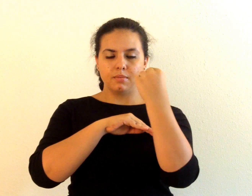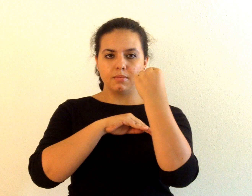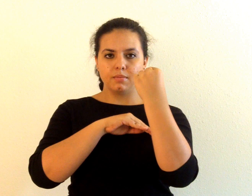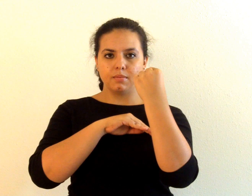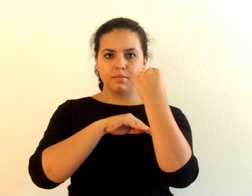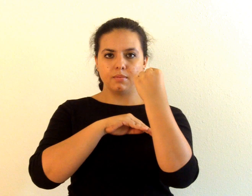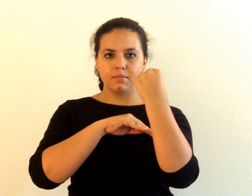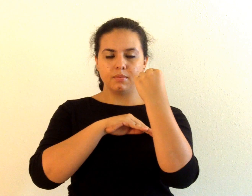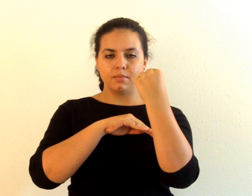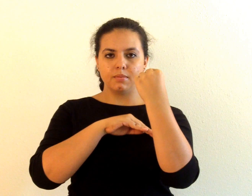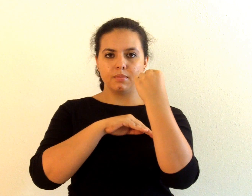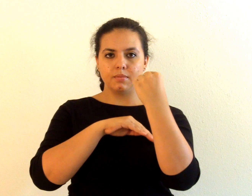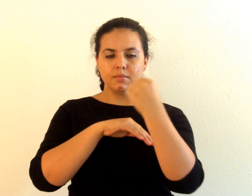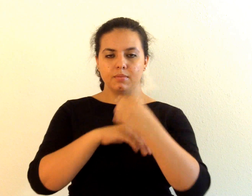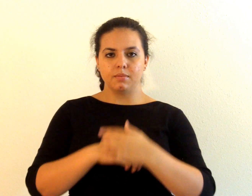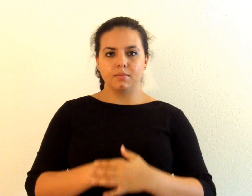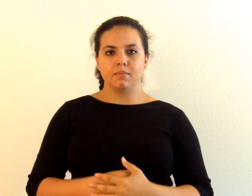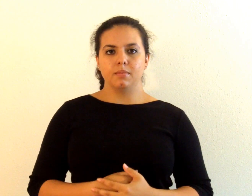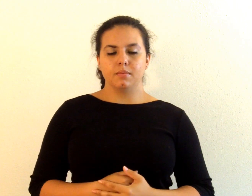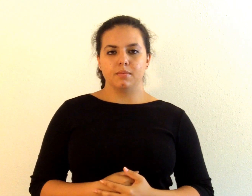depends upon what's coming before it and after it.